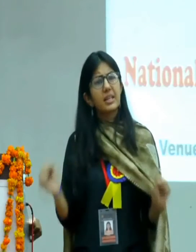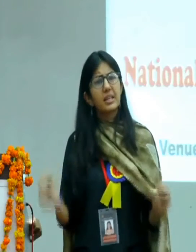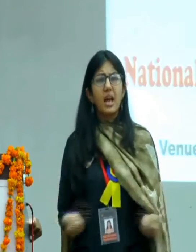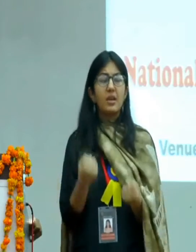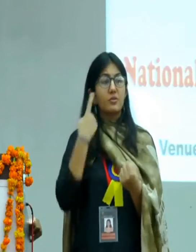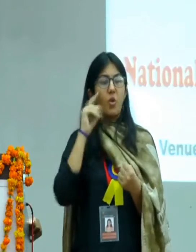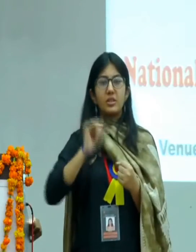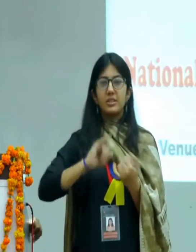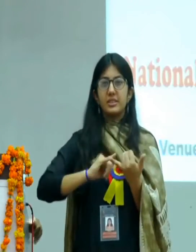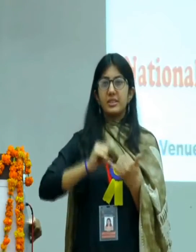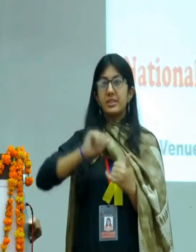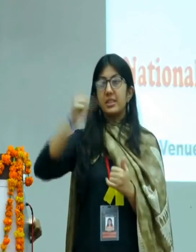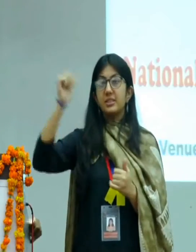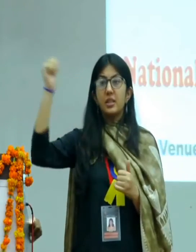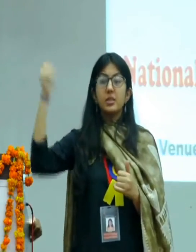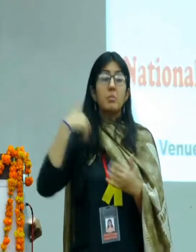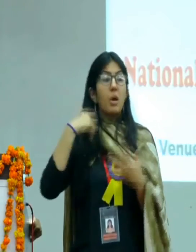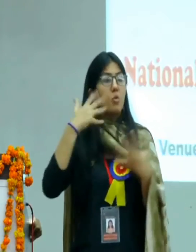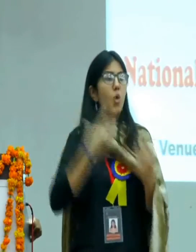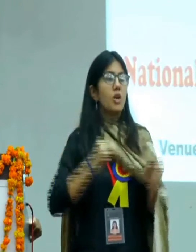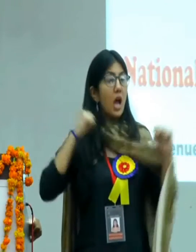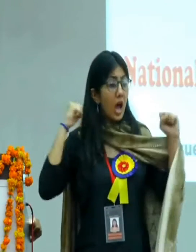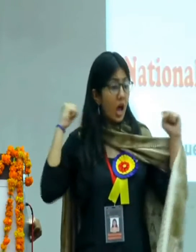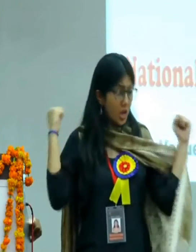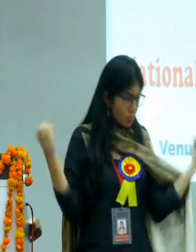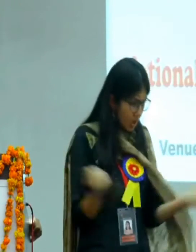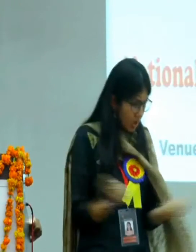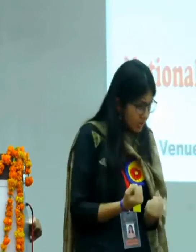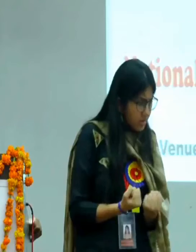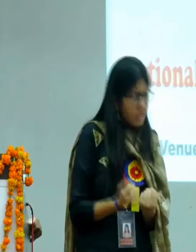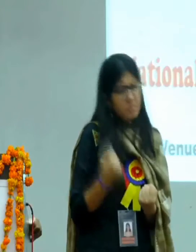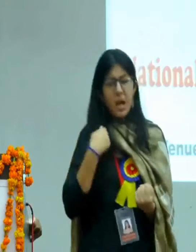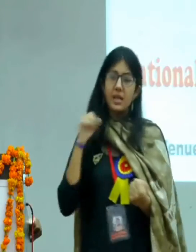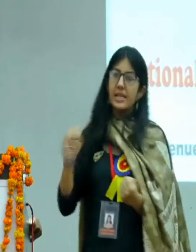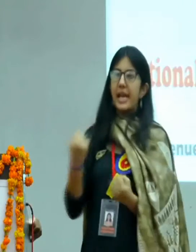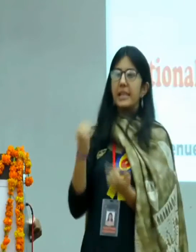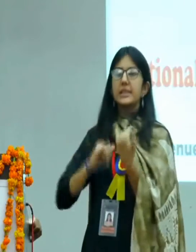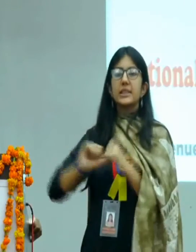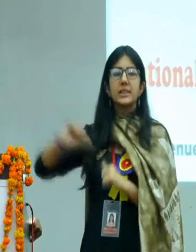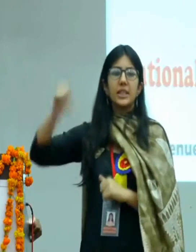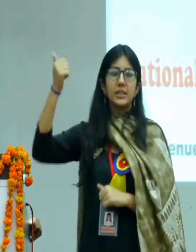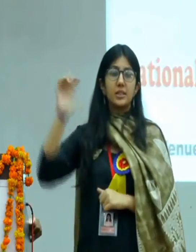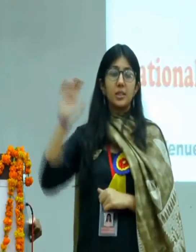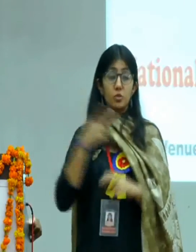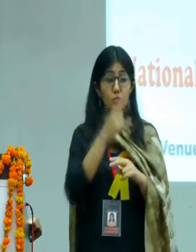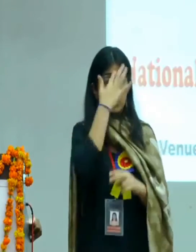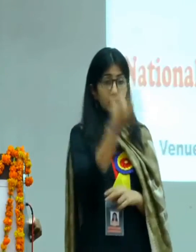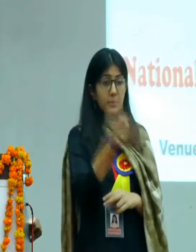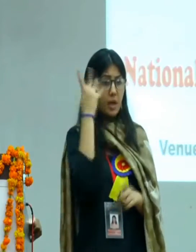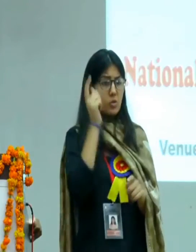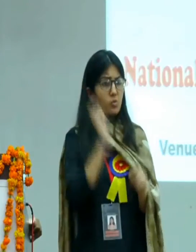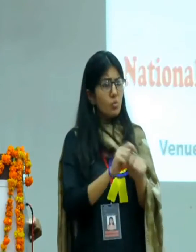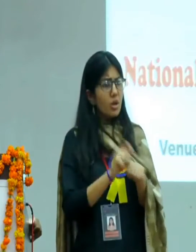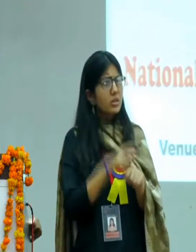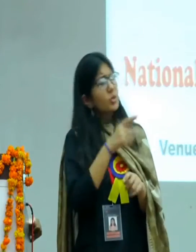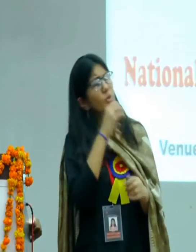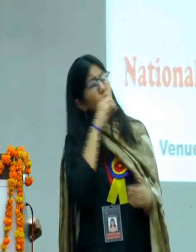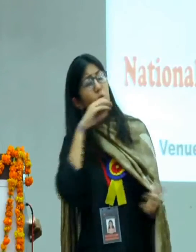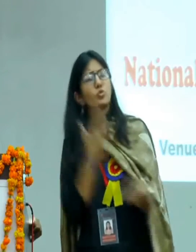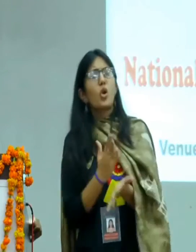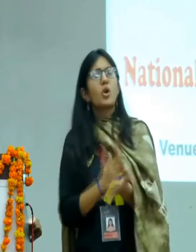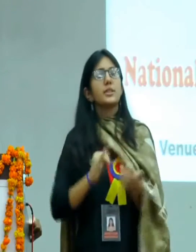to get success except hard and smart work. If you work hard, you work smartly, sure you are going to